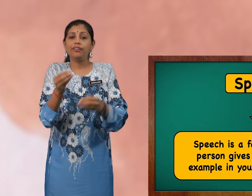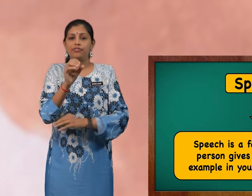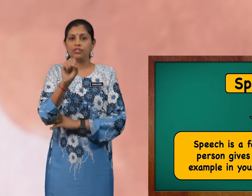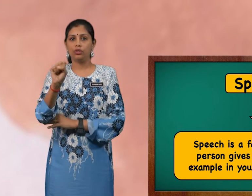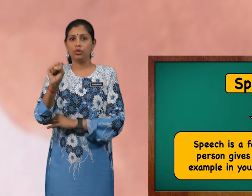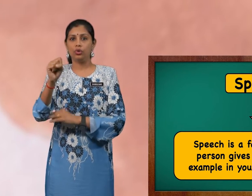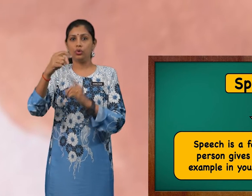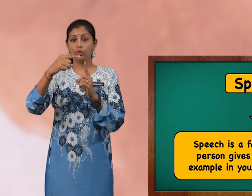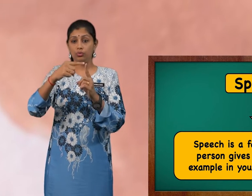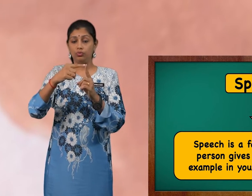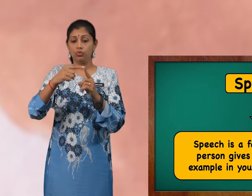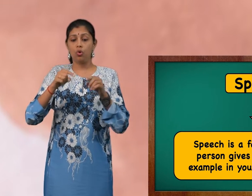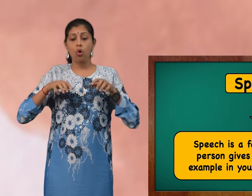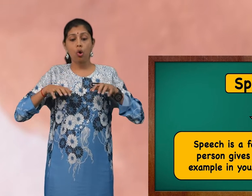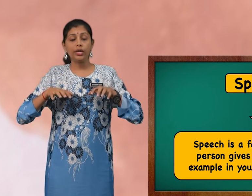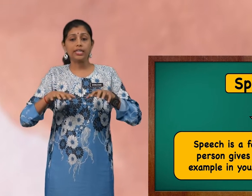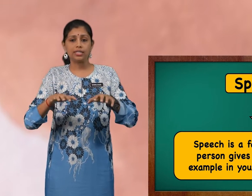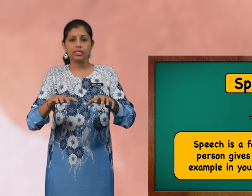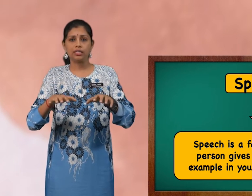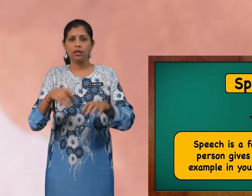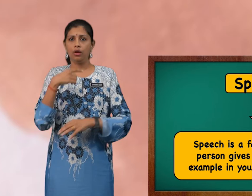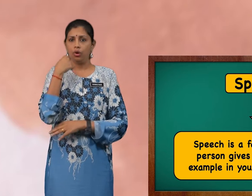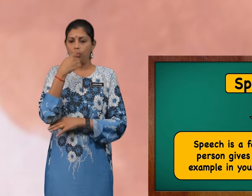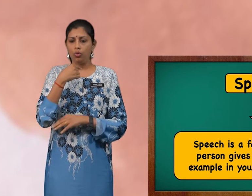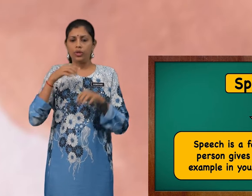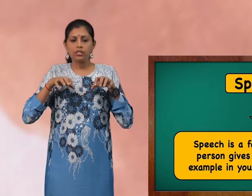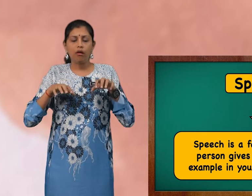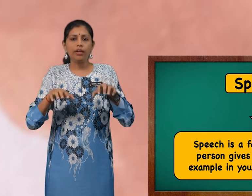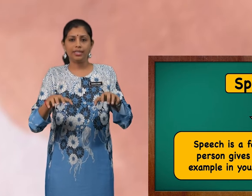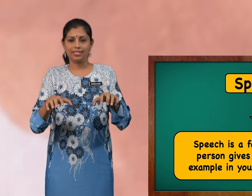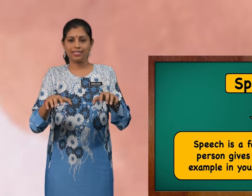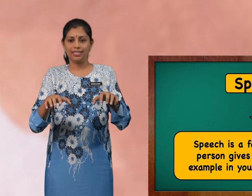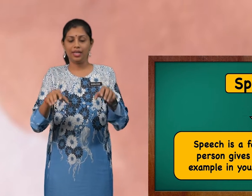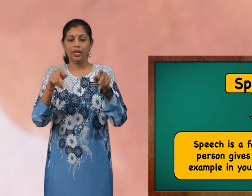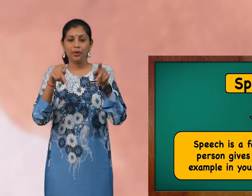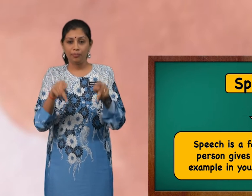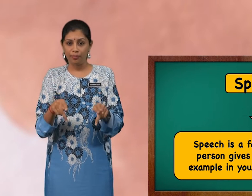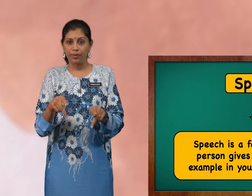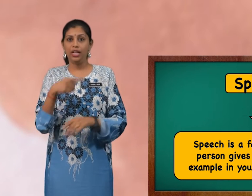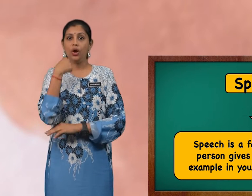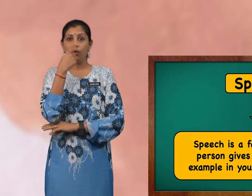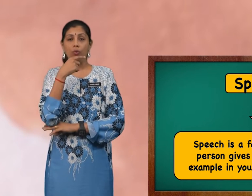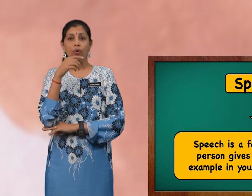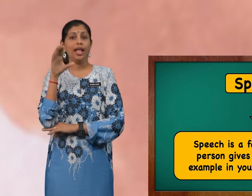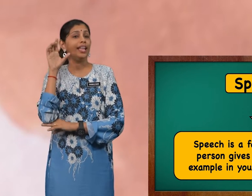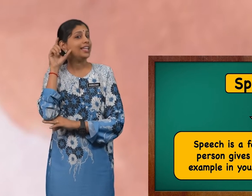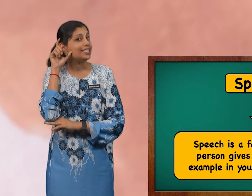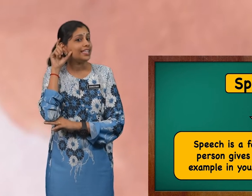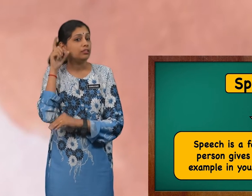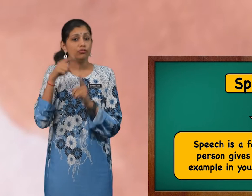gives to audience. Who is audience? People who listen to